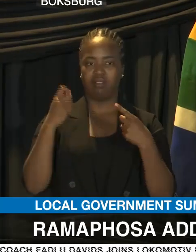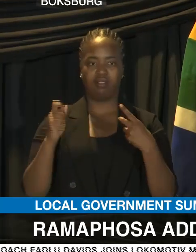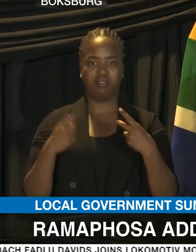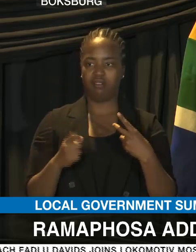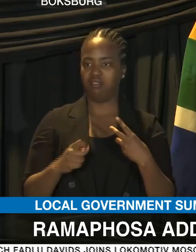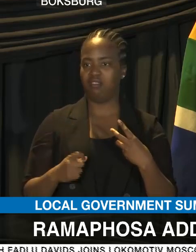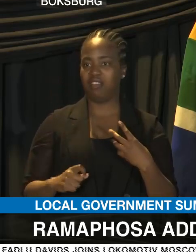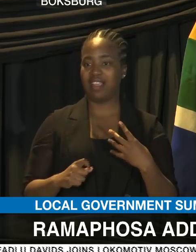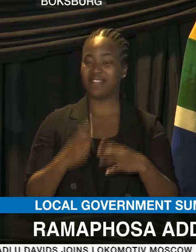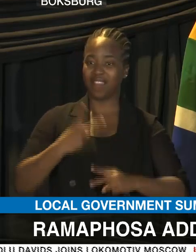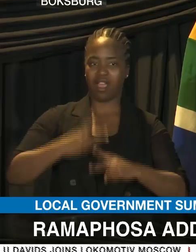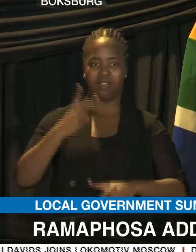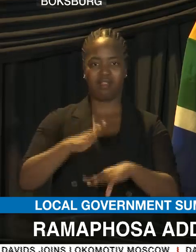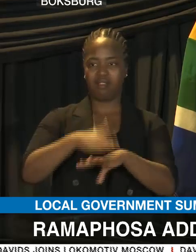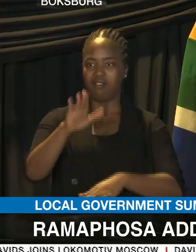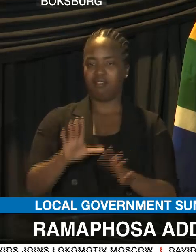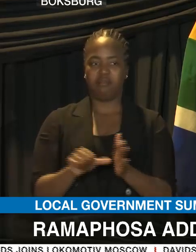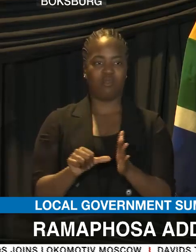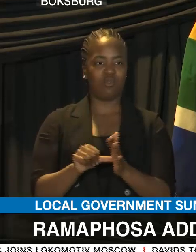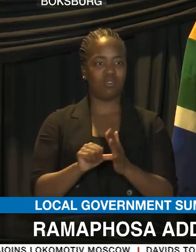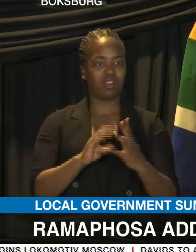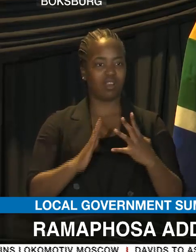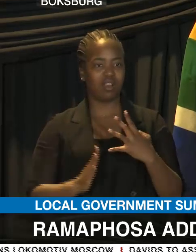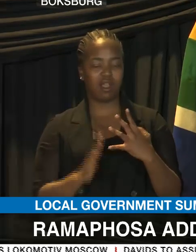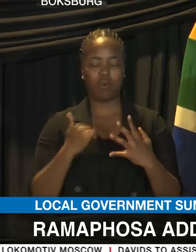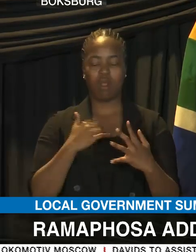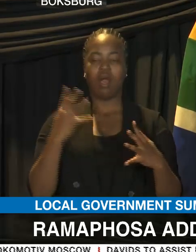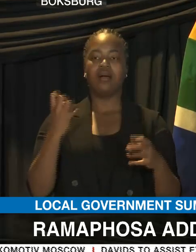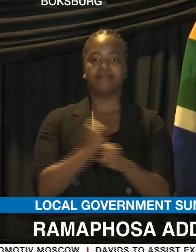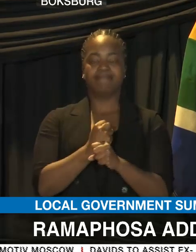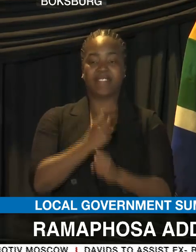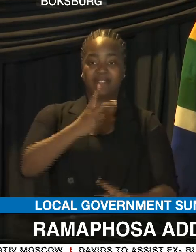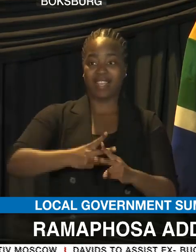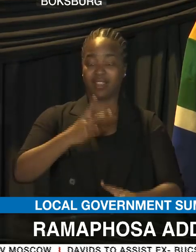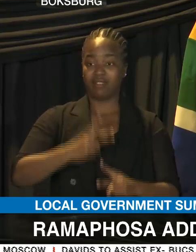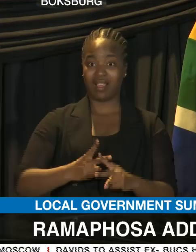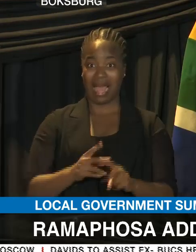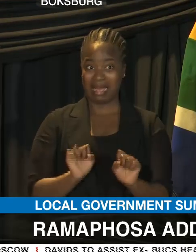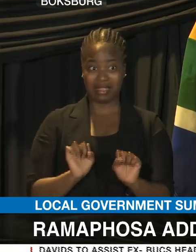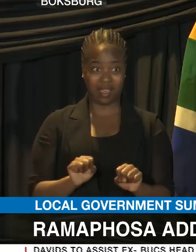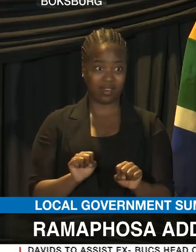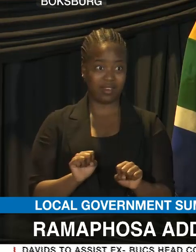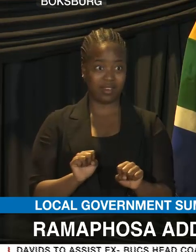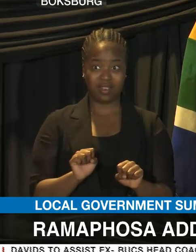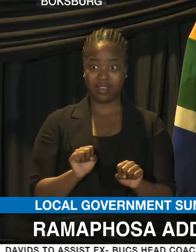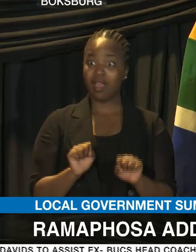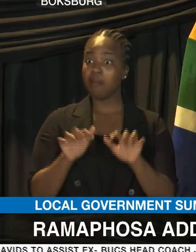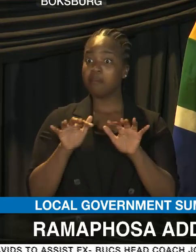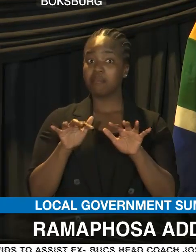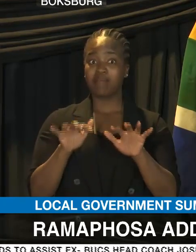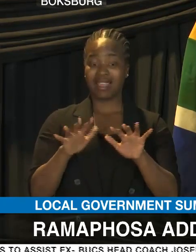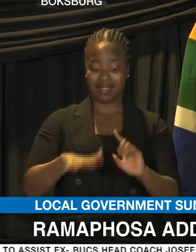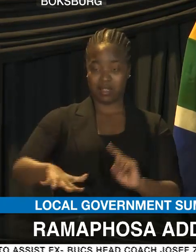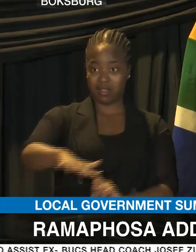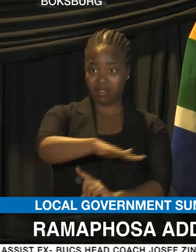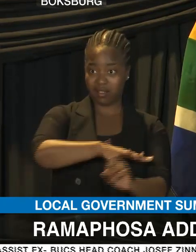And finally, the most important that they will descend to is whether the local